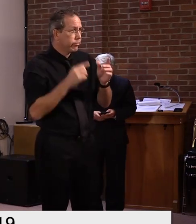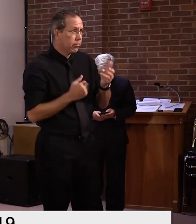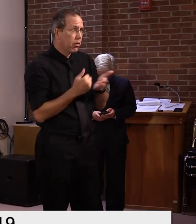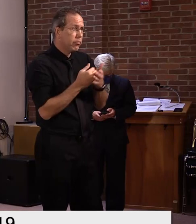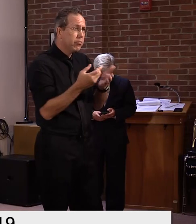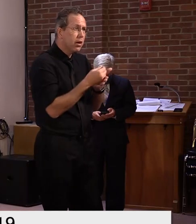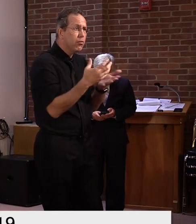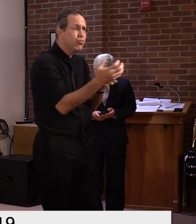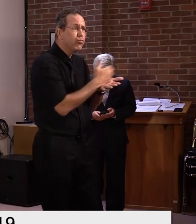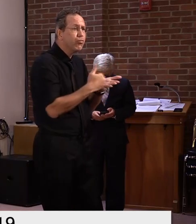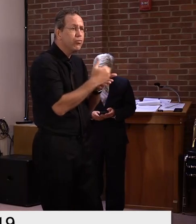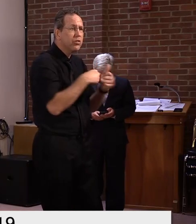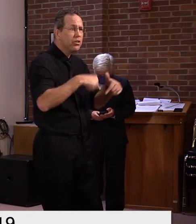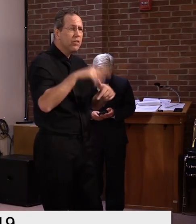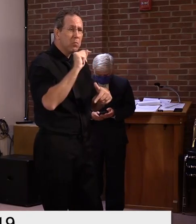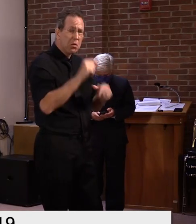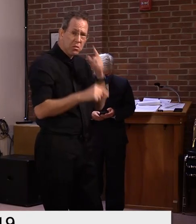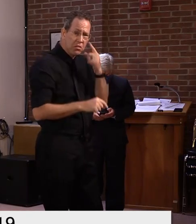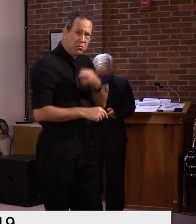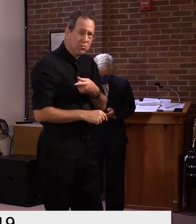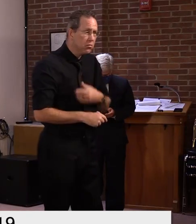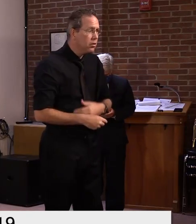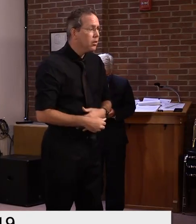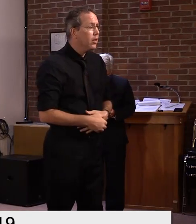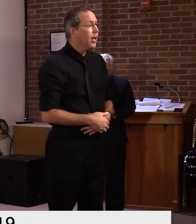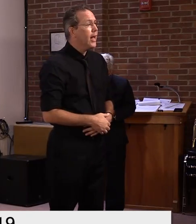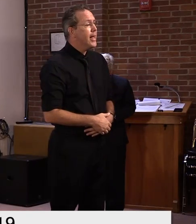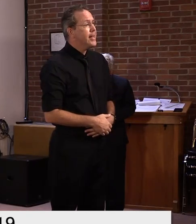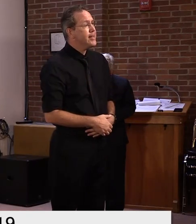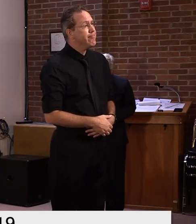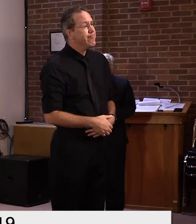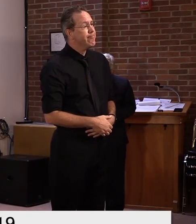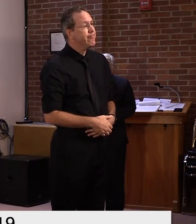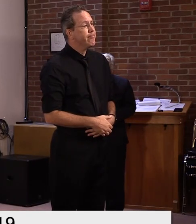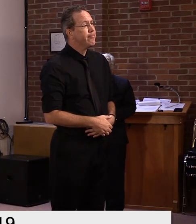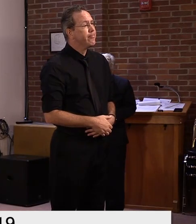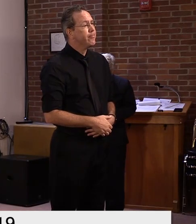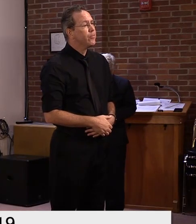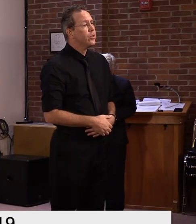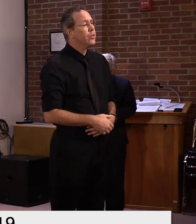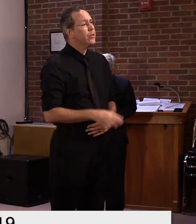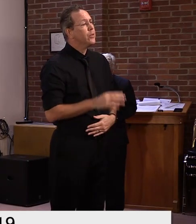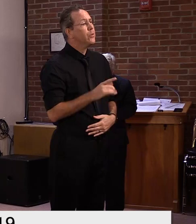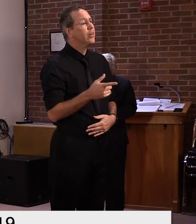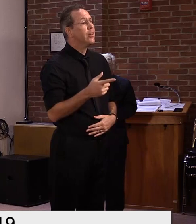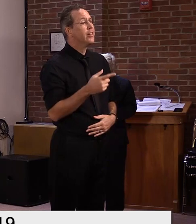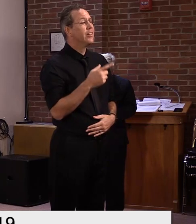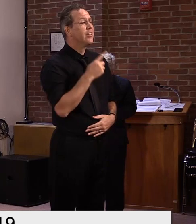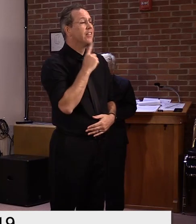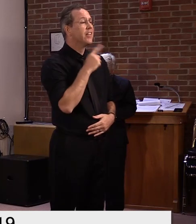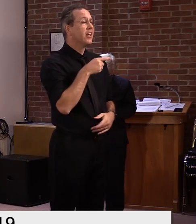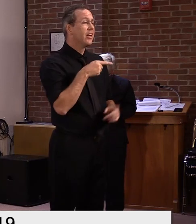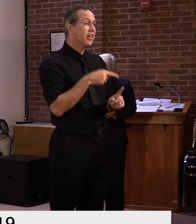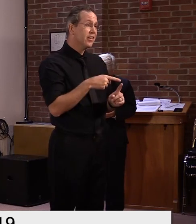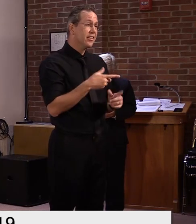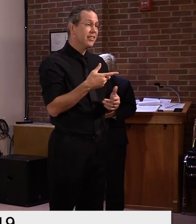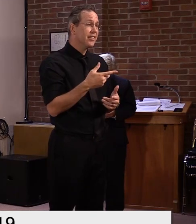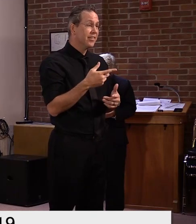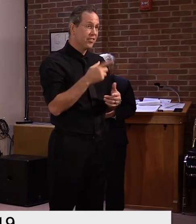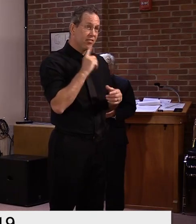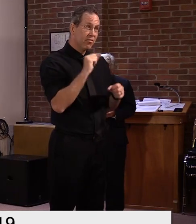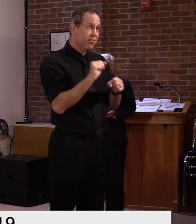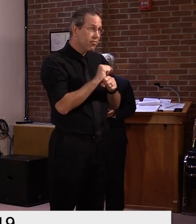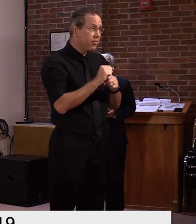revenues. Last I heard, it might be a while before reaping any of those benefits. But if they could, if we could